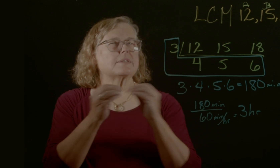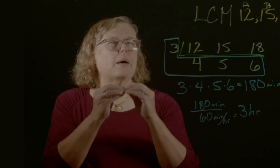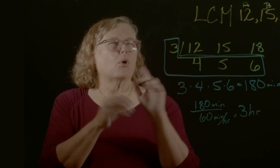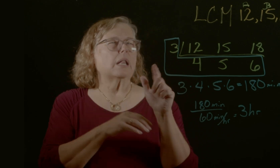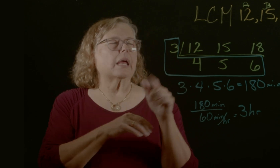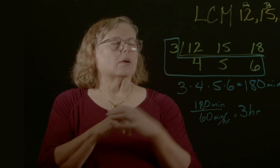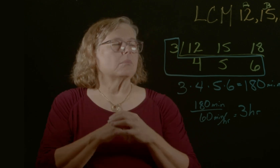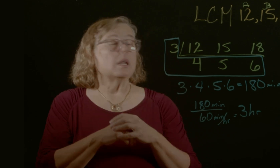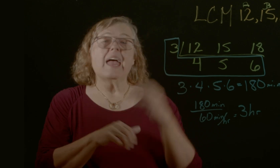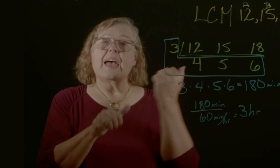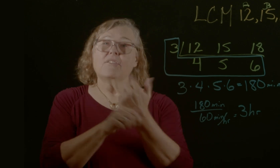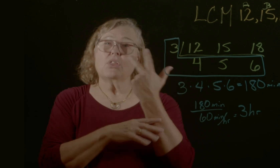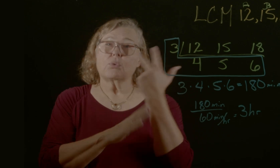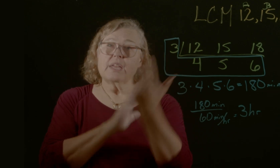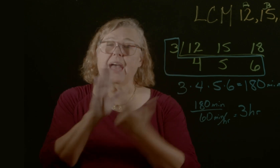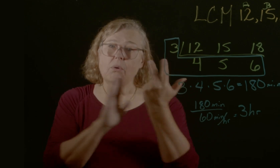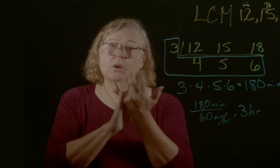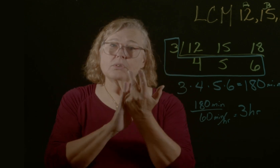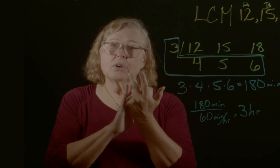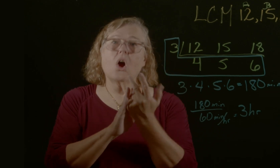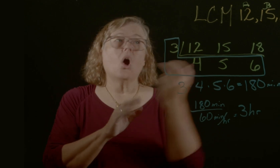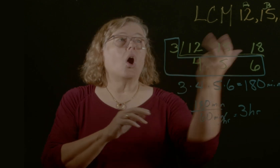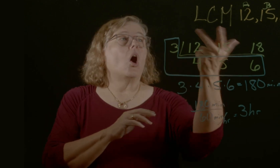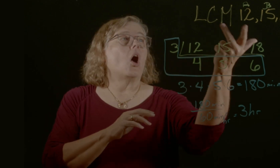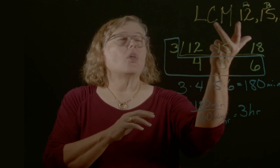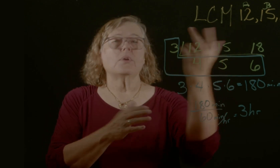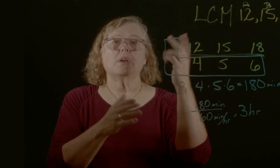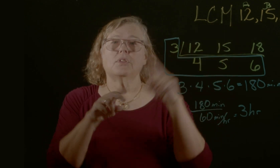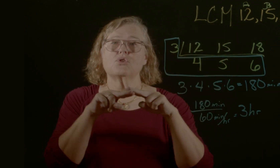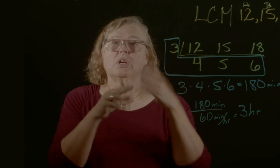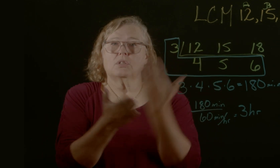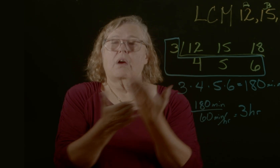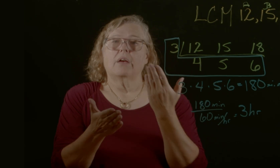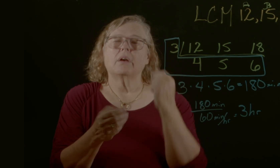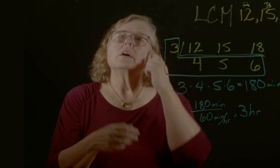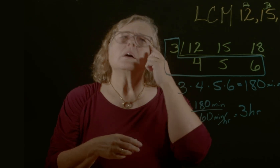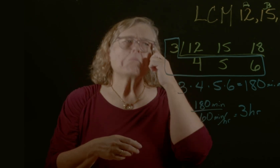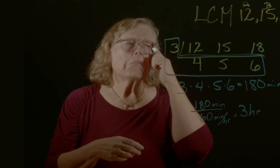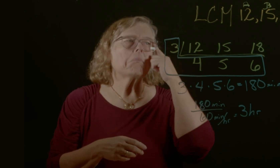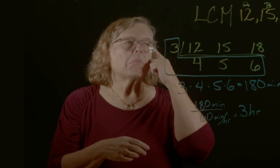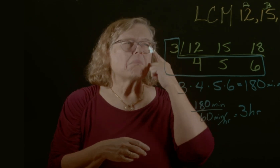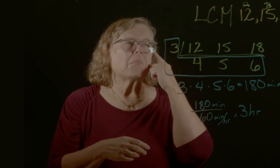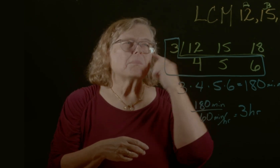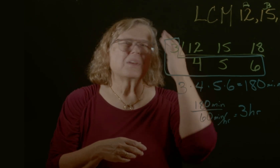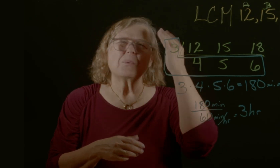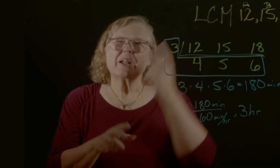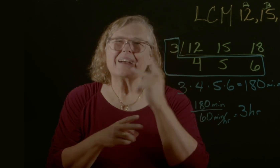We'll talk about that more later, how we got the answer, but it is 3 hours. All right, so all 3 trains are going to arrive every 3 hours. Well, why